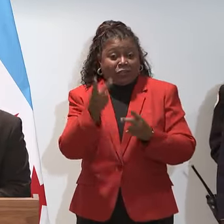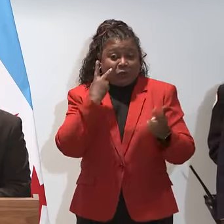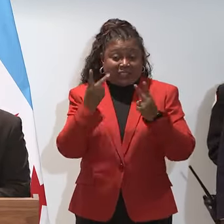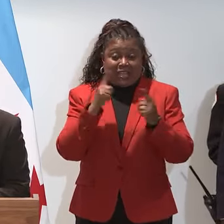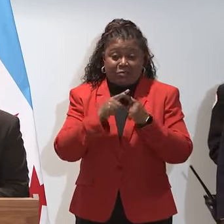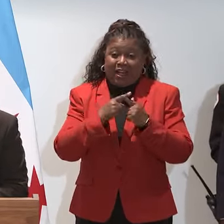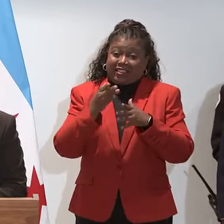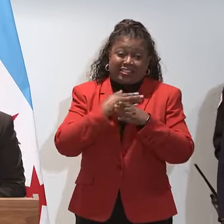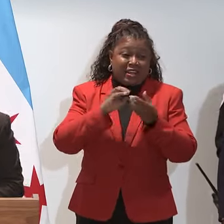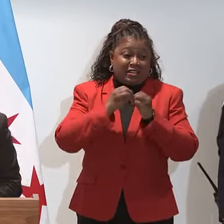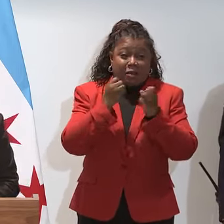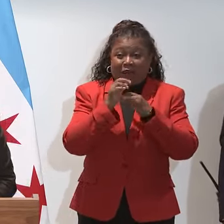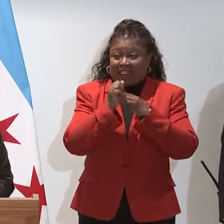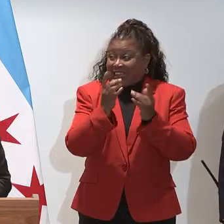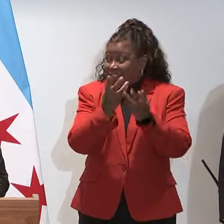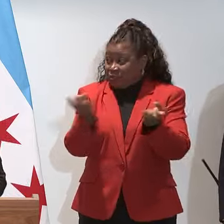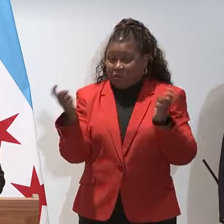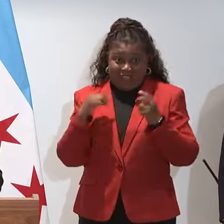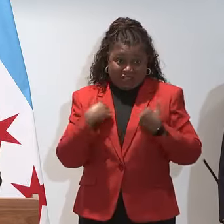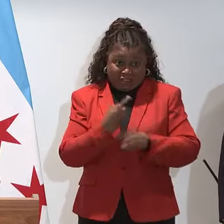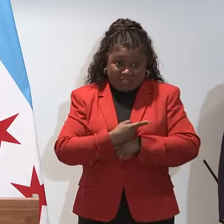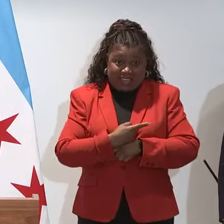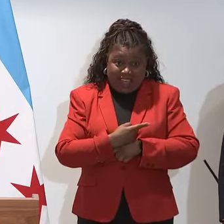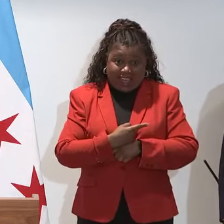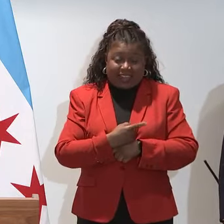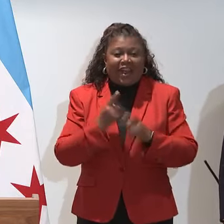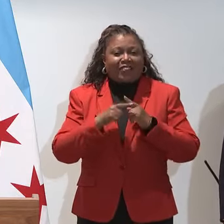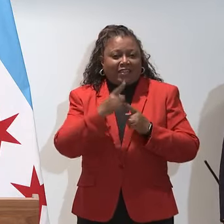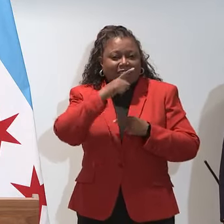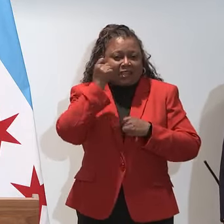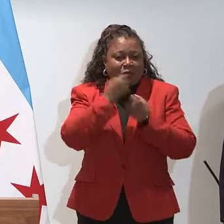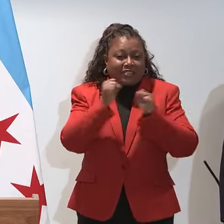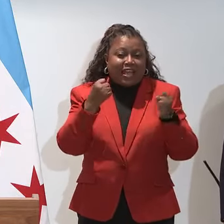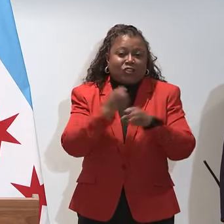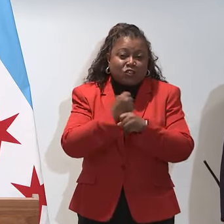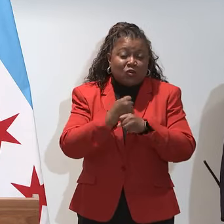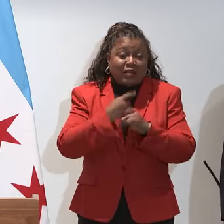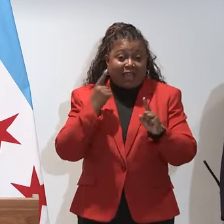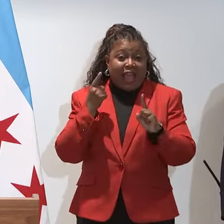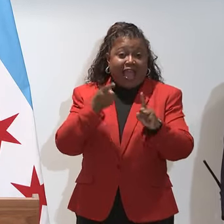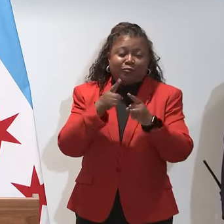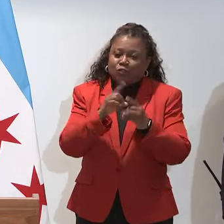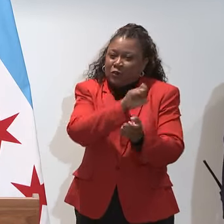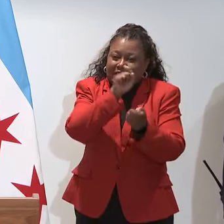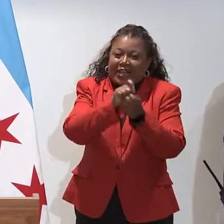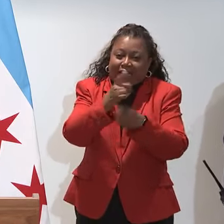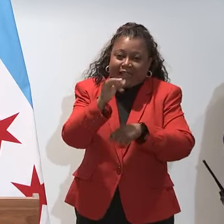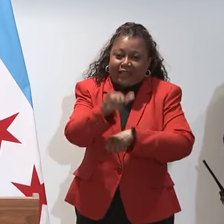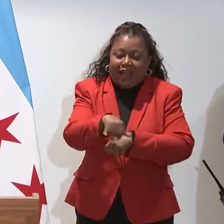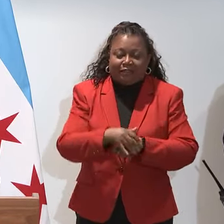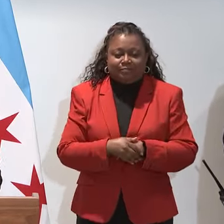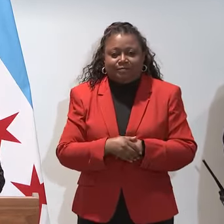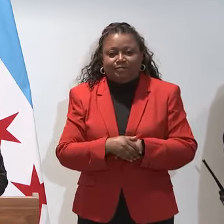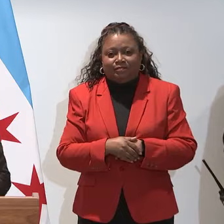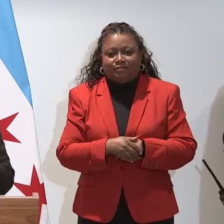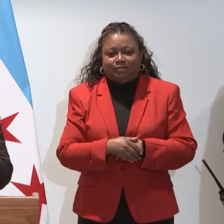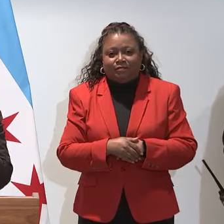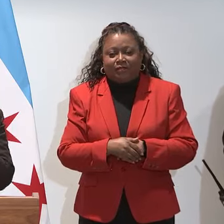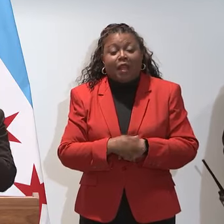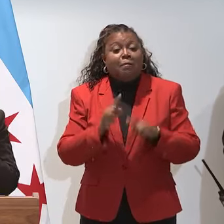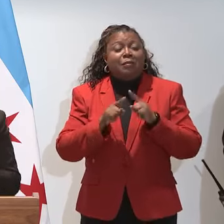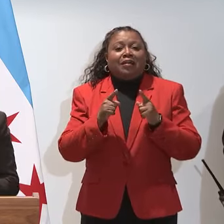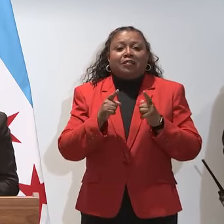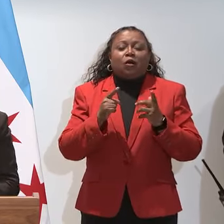see by the sheer number of leaders we have here today, the Summer Safety Strategy aims to do just that.